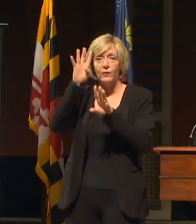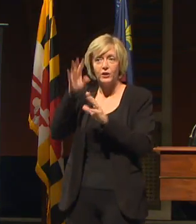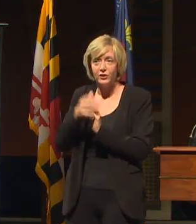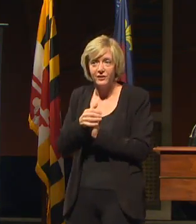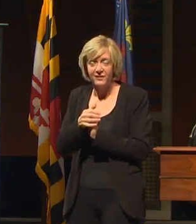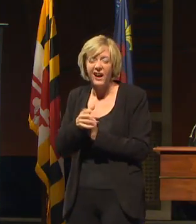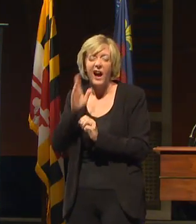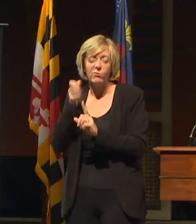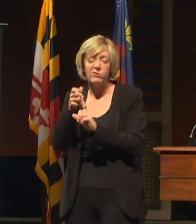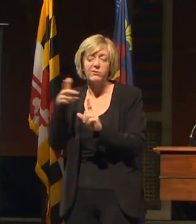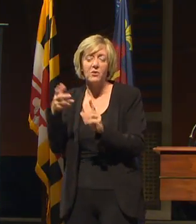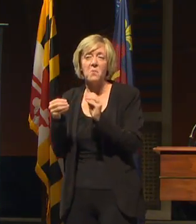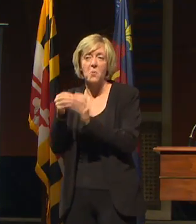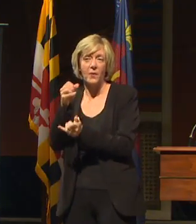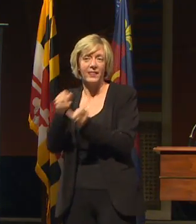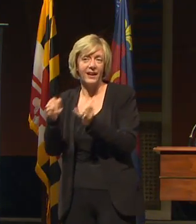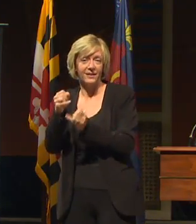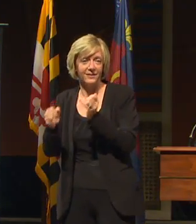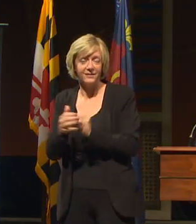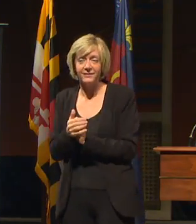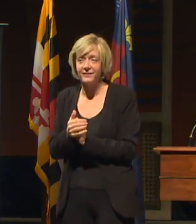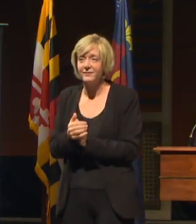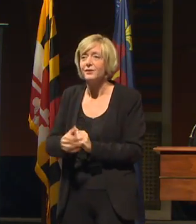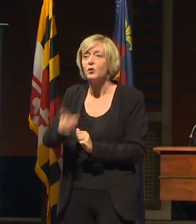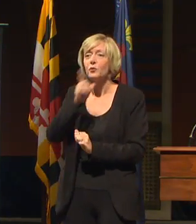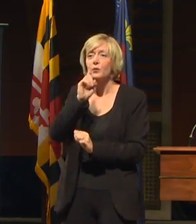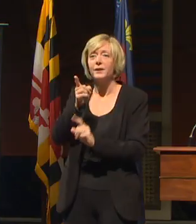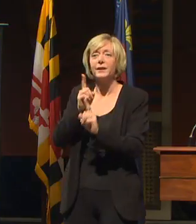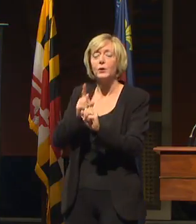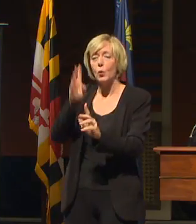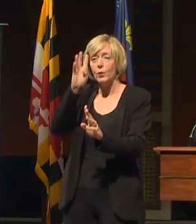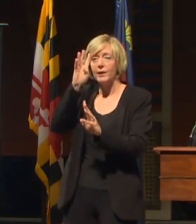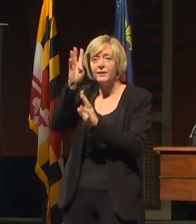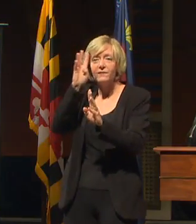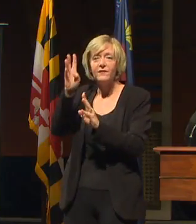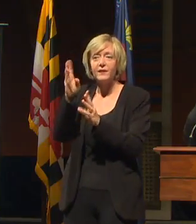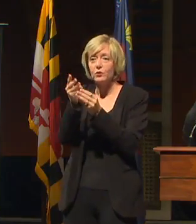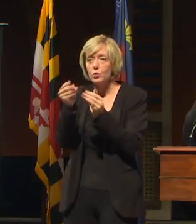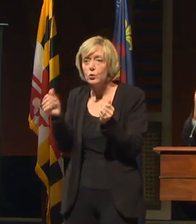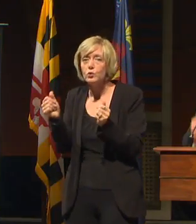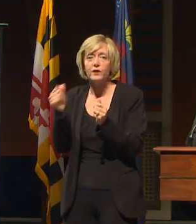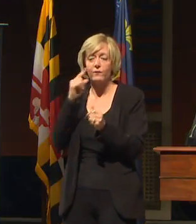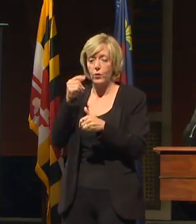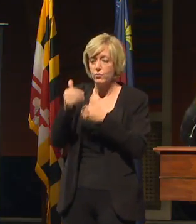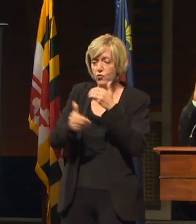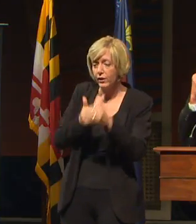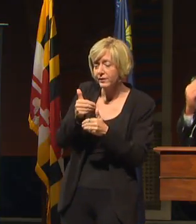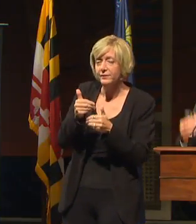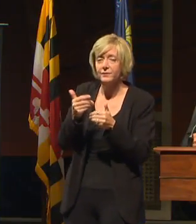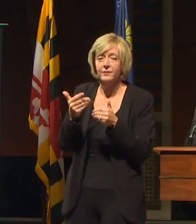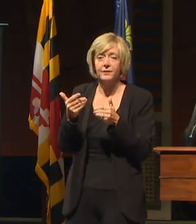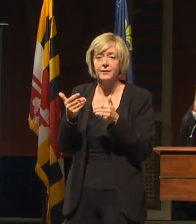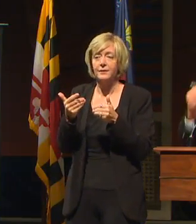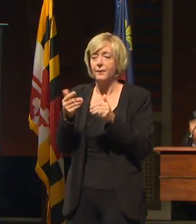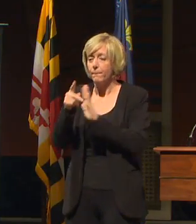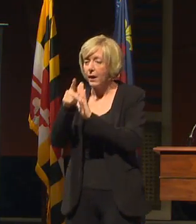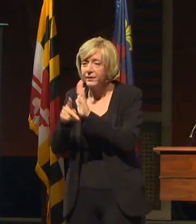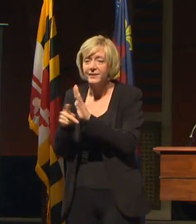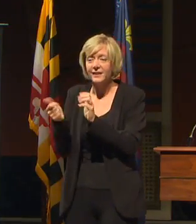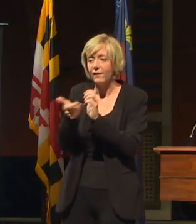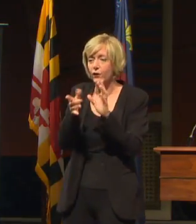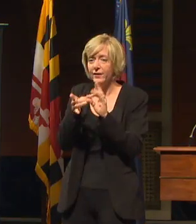that a little bit towards the end a little bit again, but really looking at innovative solutions in process, solutions, policy,